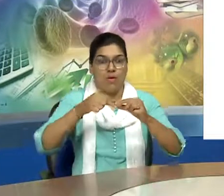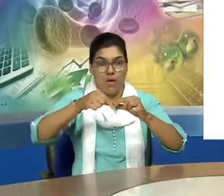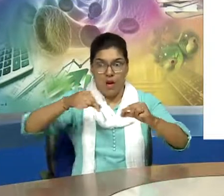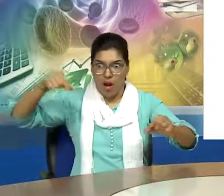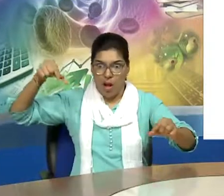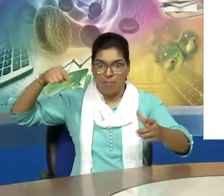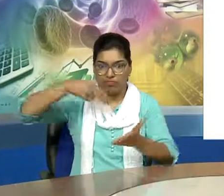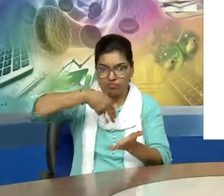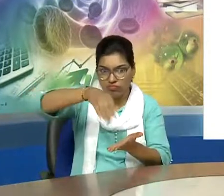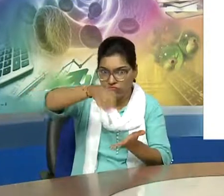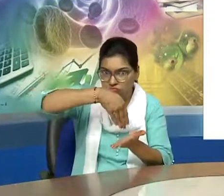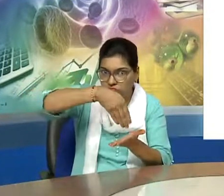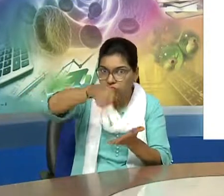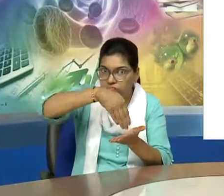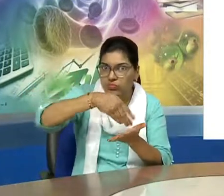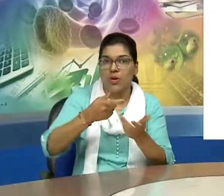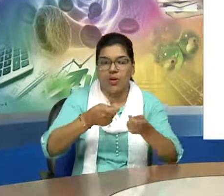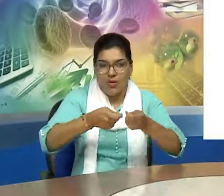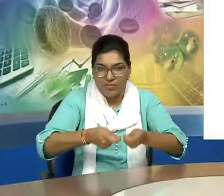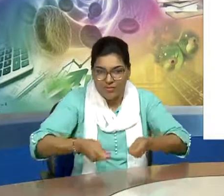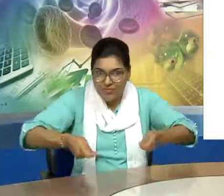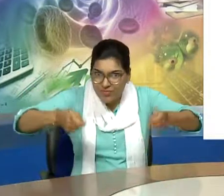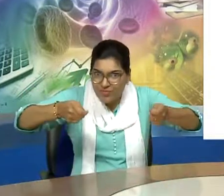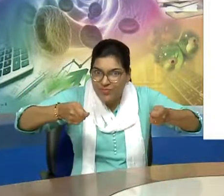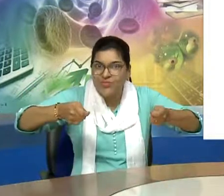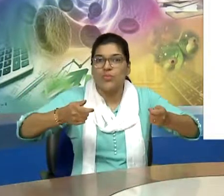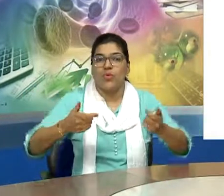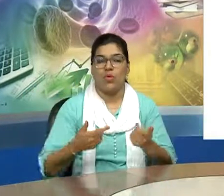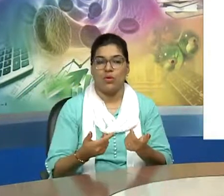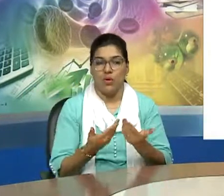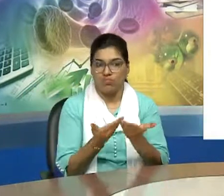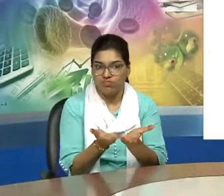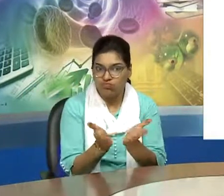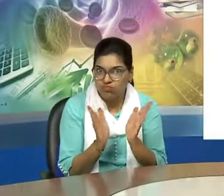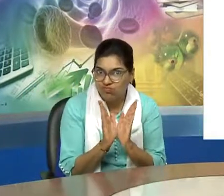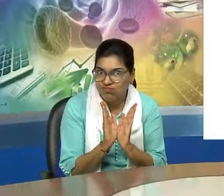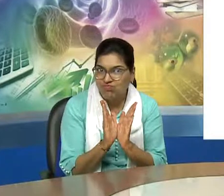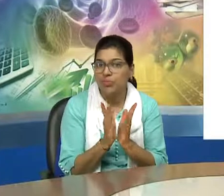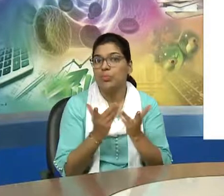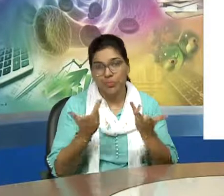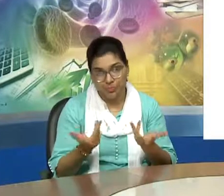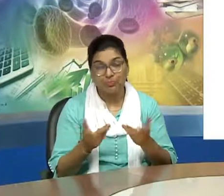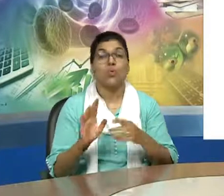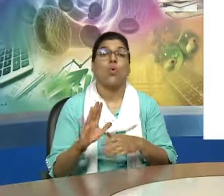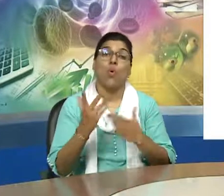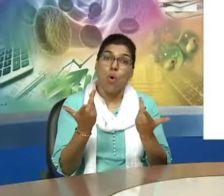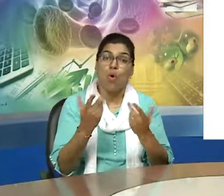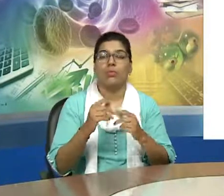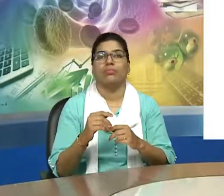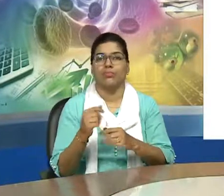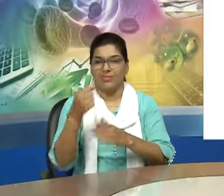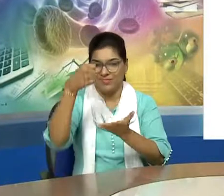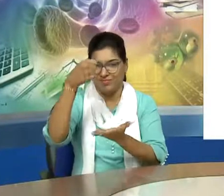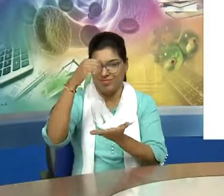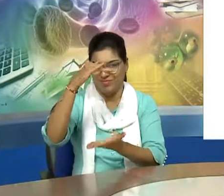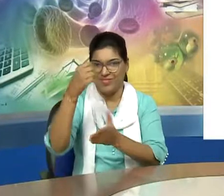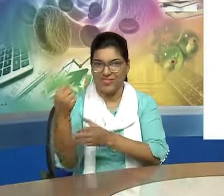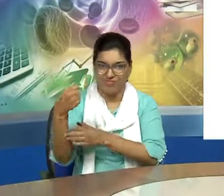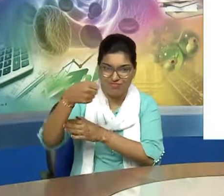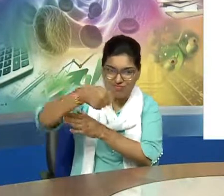mines, and coal collection, we get coal from the mines.